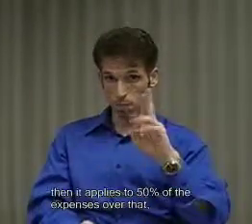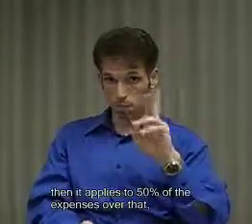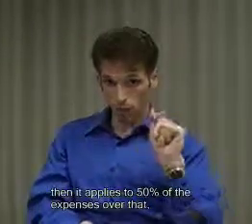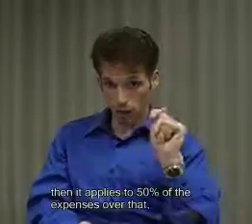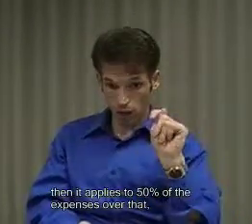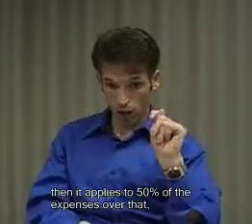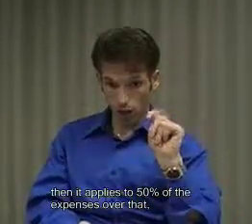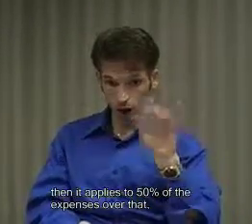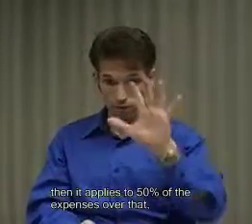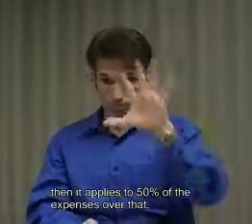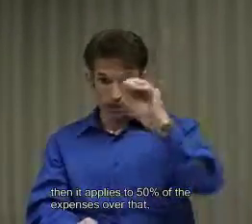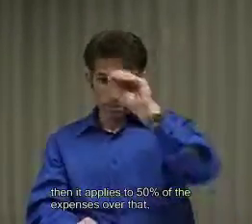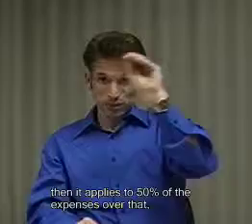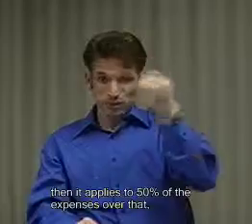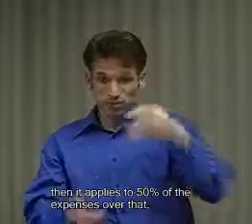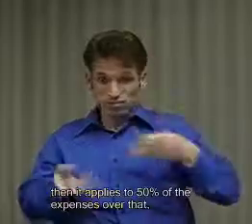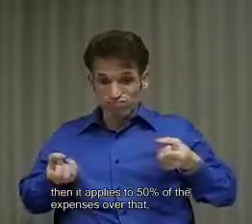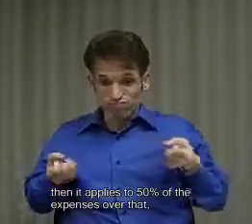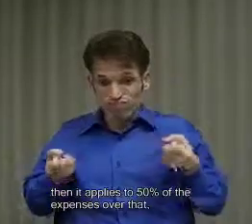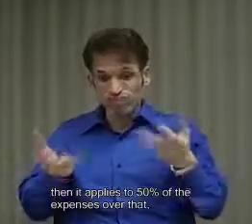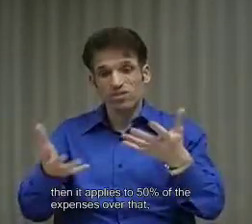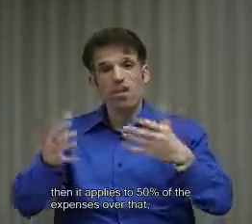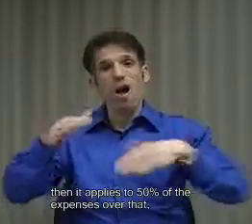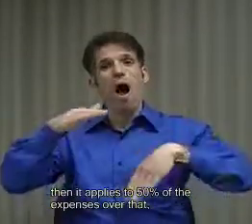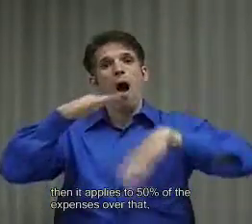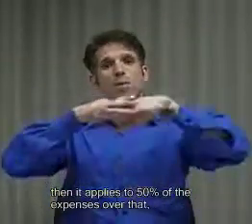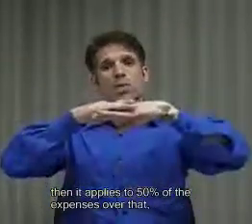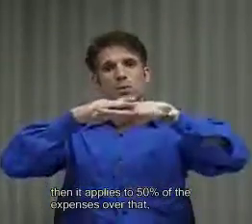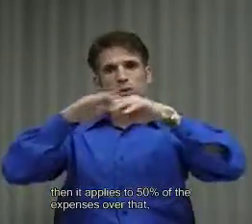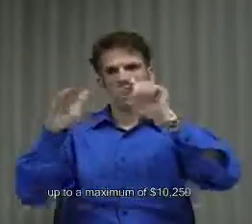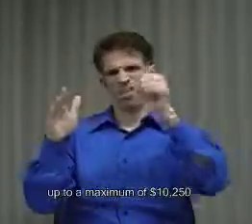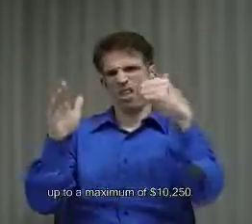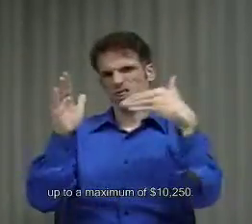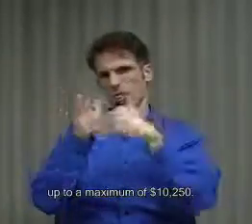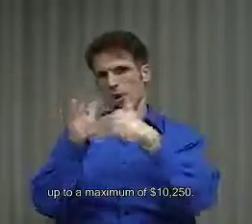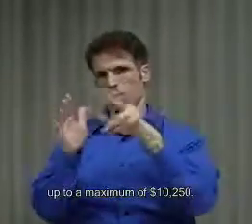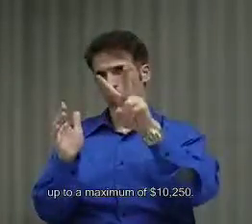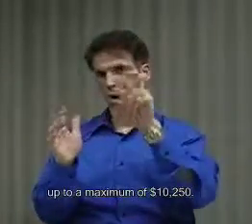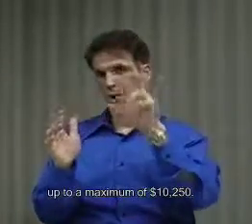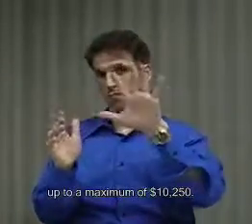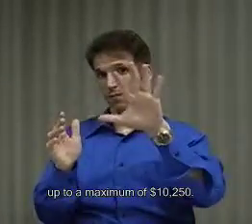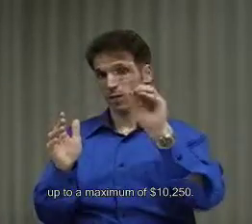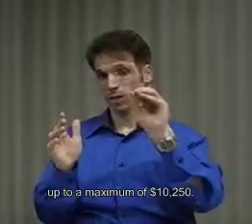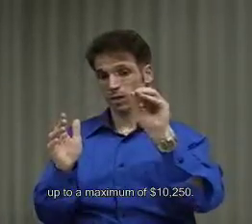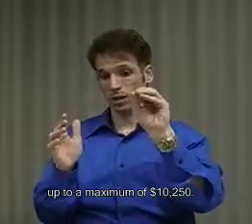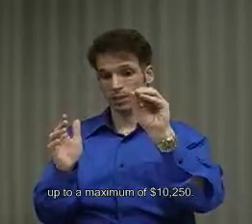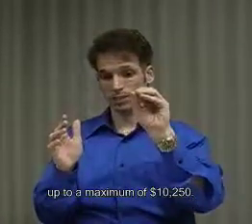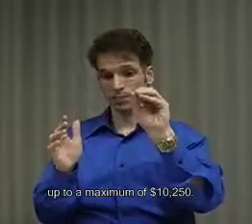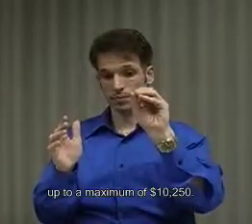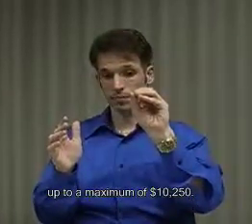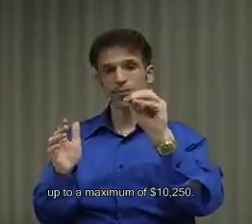Then it applies to 50% of the expenses over that, up to a maximum of